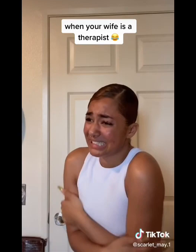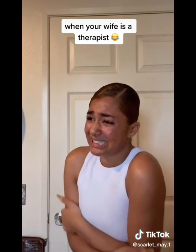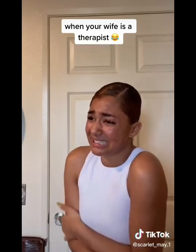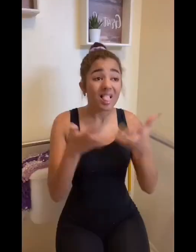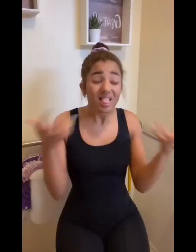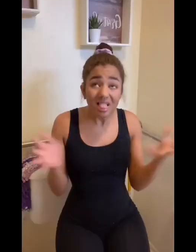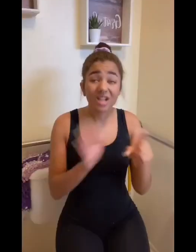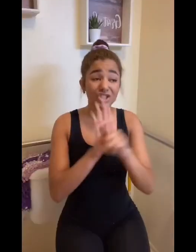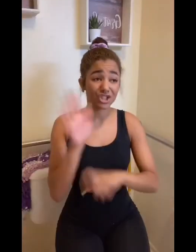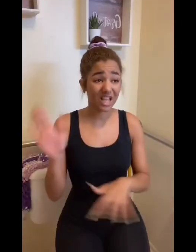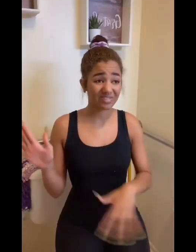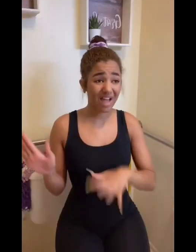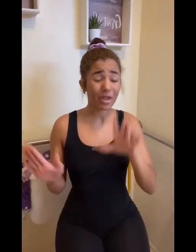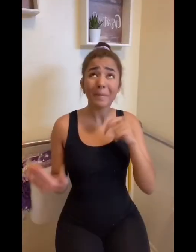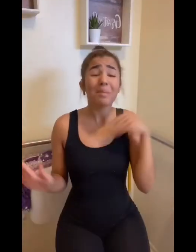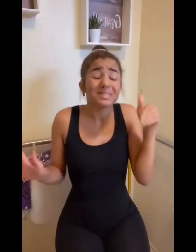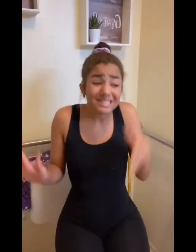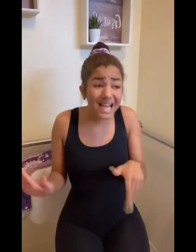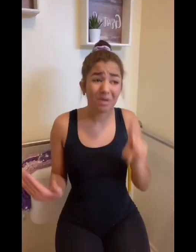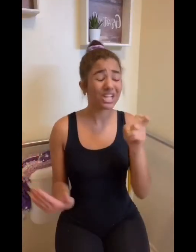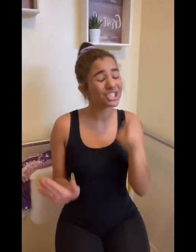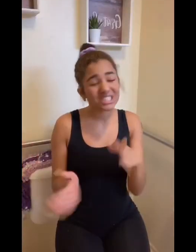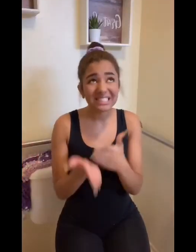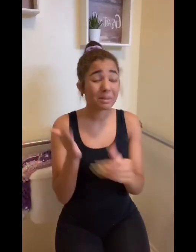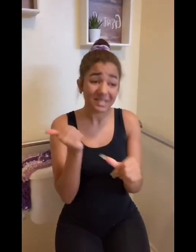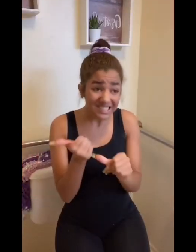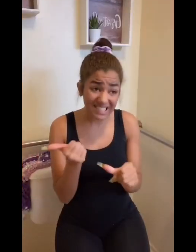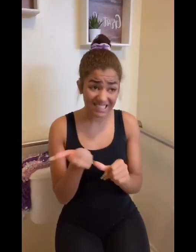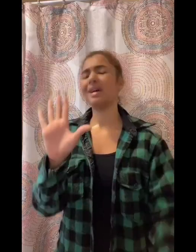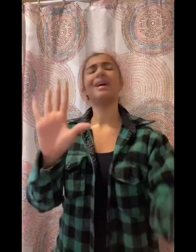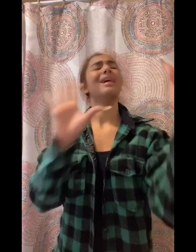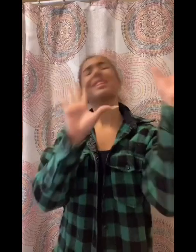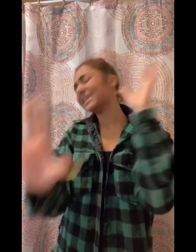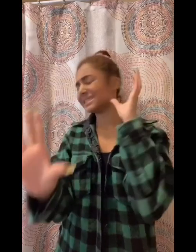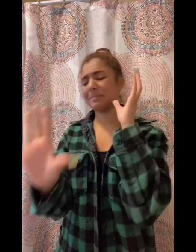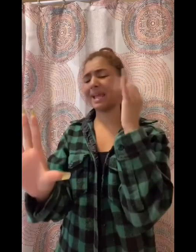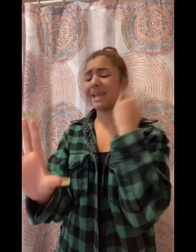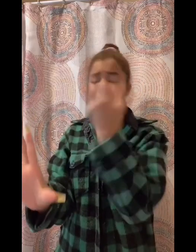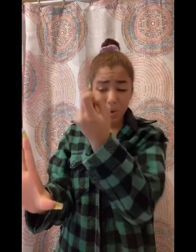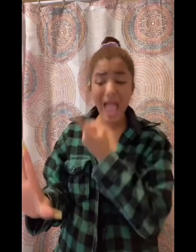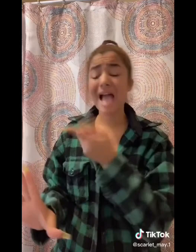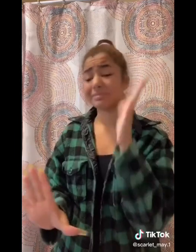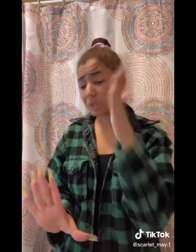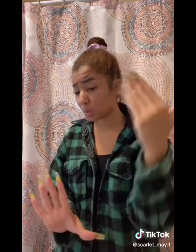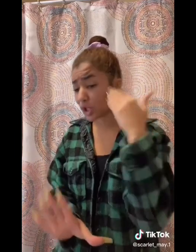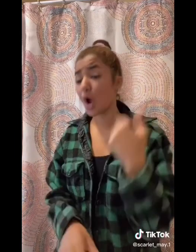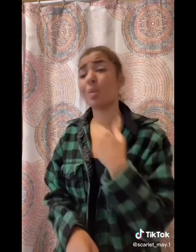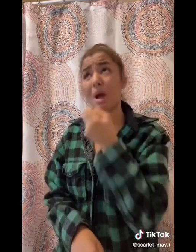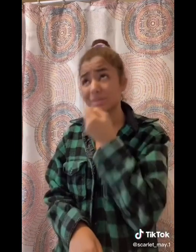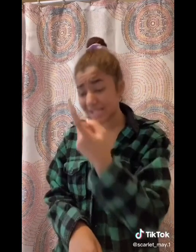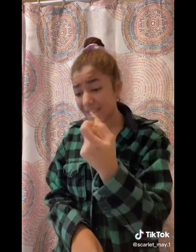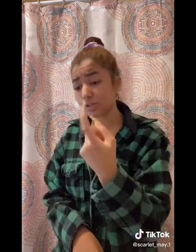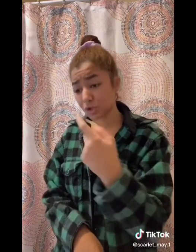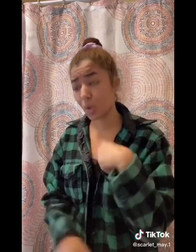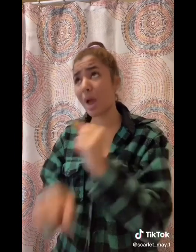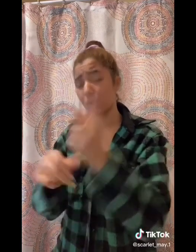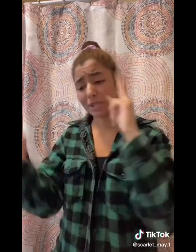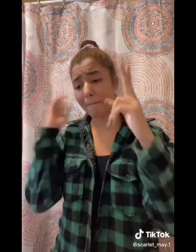A lot to shave down there, but I'm down. I just need some assistance. Listen to me. If you would have asked me, you would have known when I was 11 years old, I worked at a barbershop